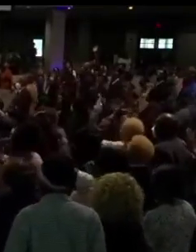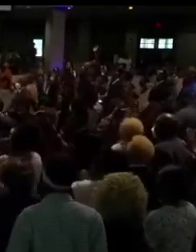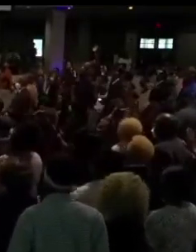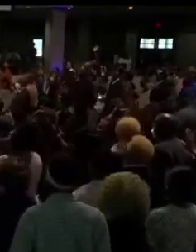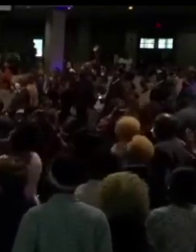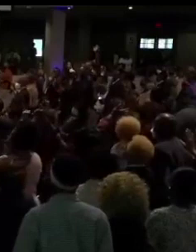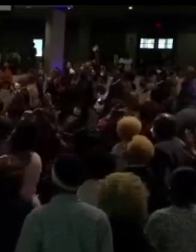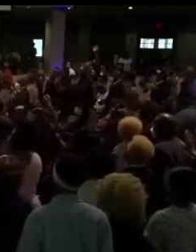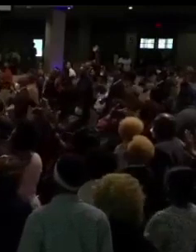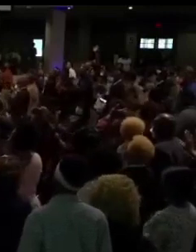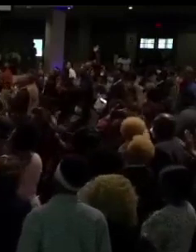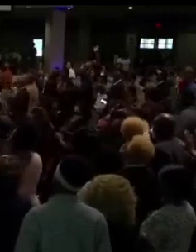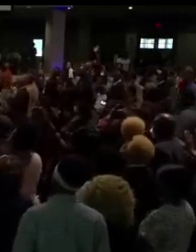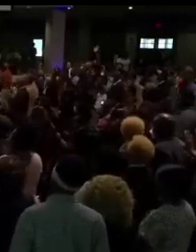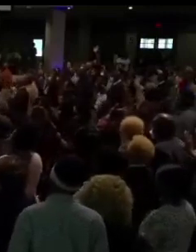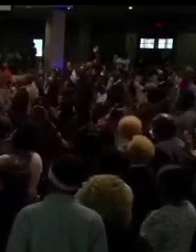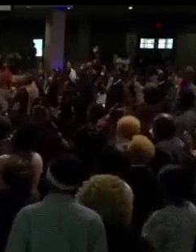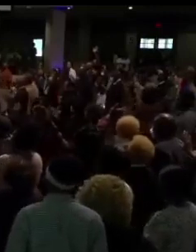won't.